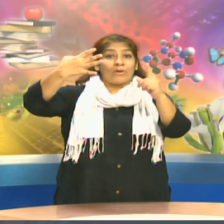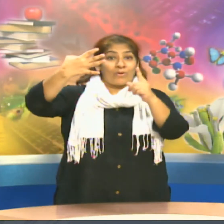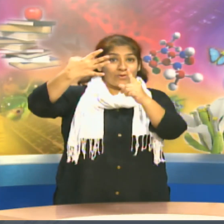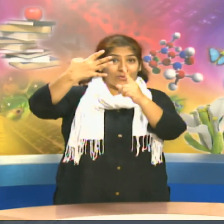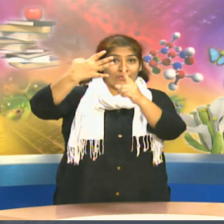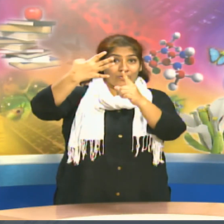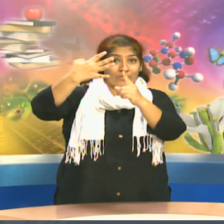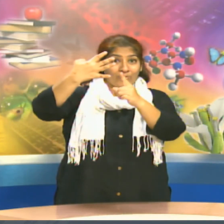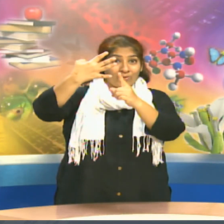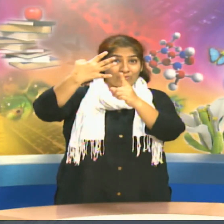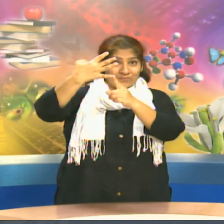The fourth